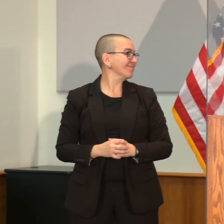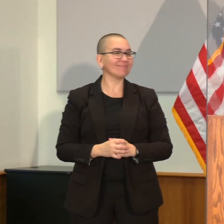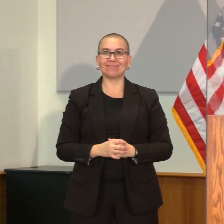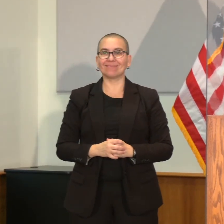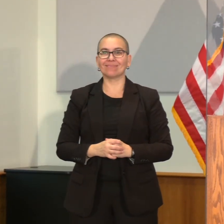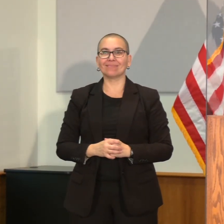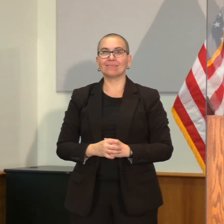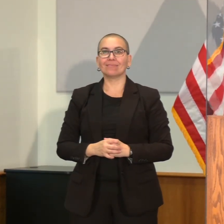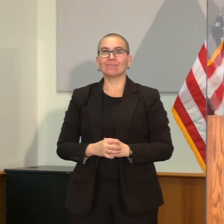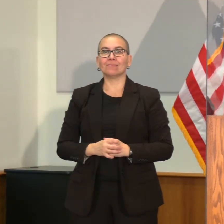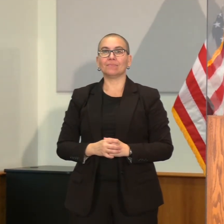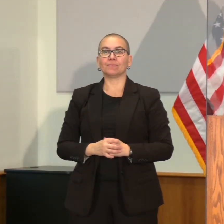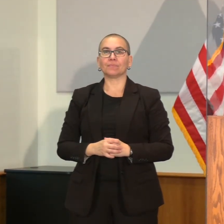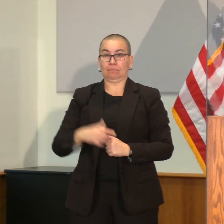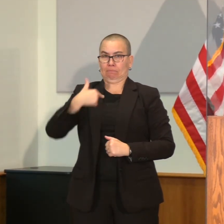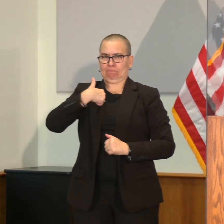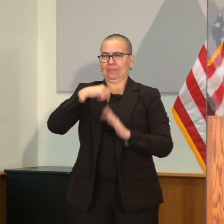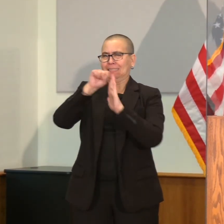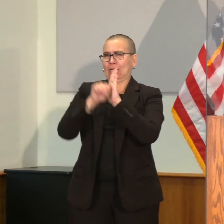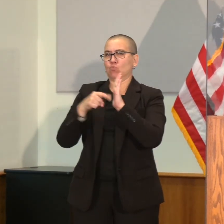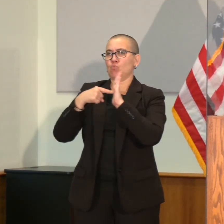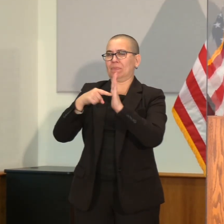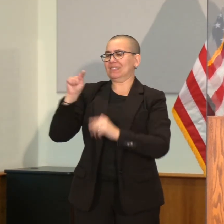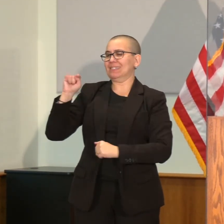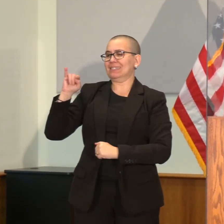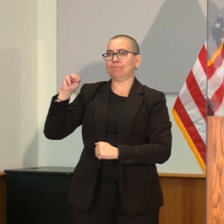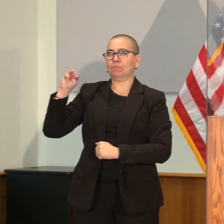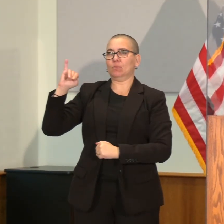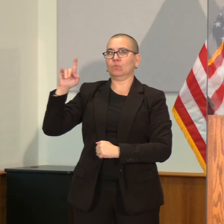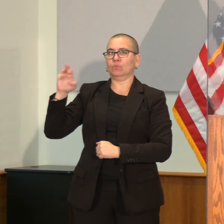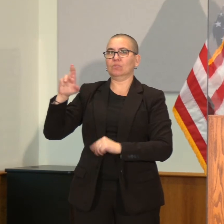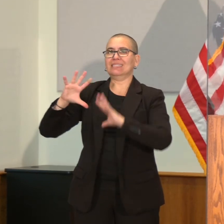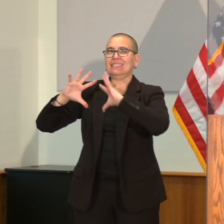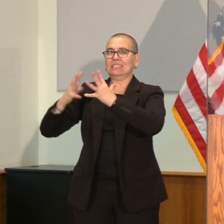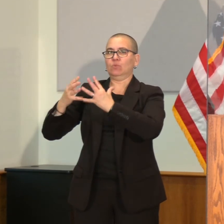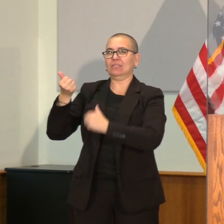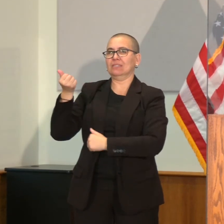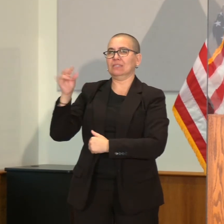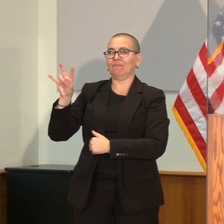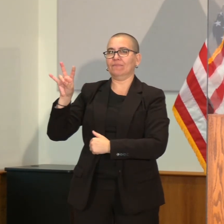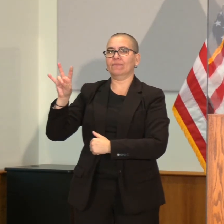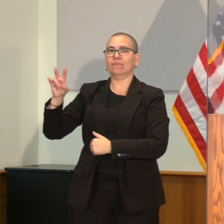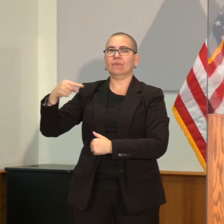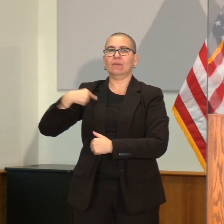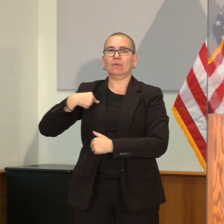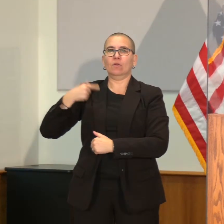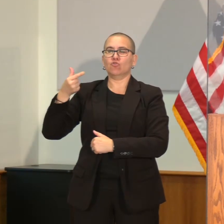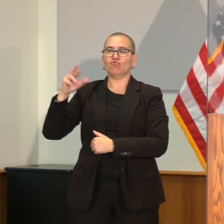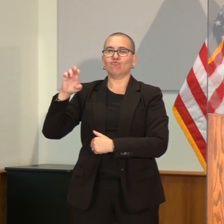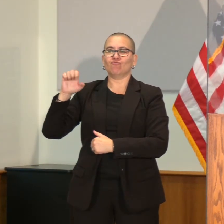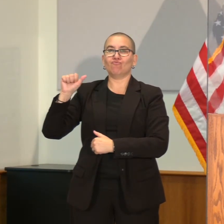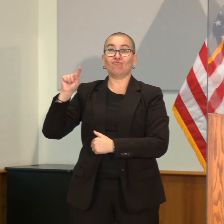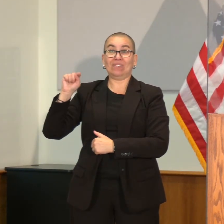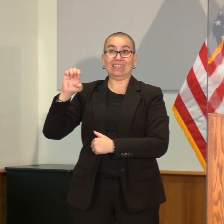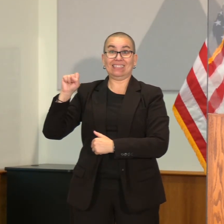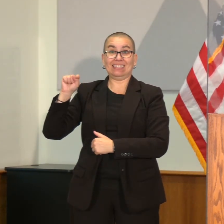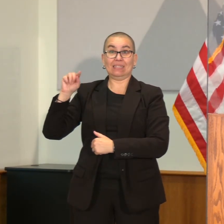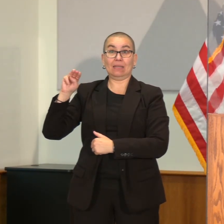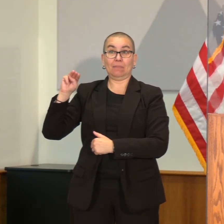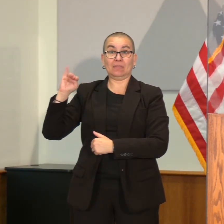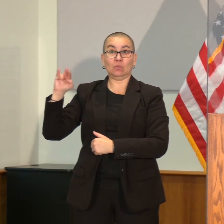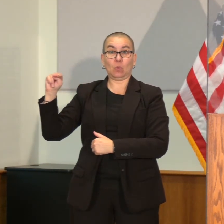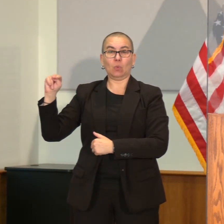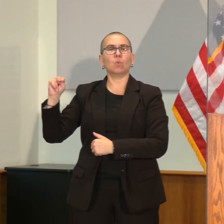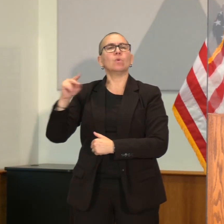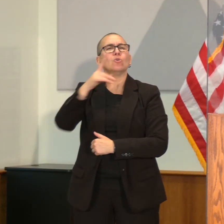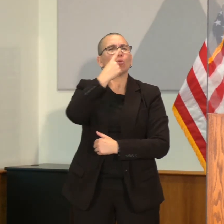State Representative Tim Miller, District 17, and I am Greater Minnesota. Can you repeat the question? I saw the governor going up, and so I honestly waited to hear